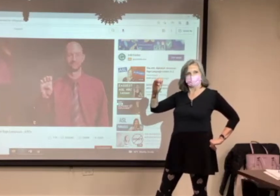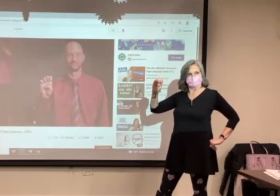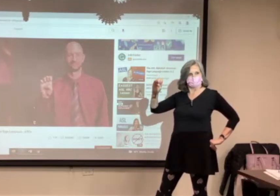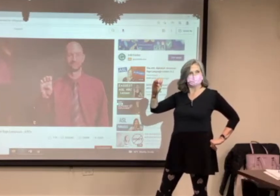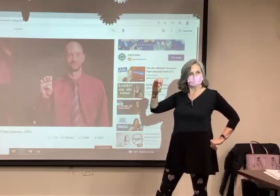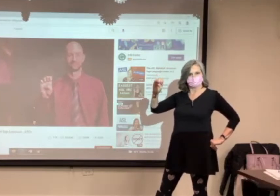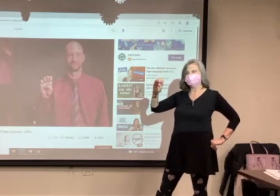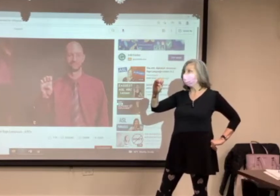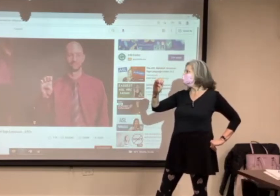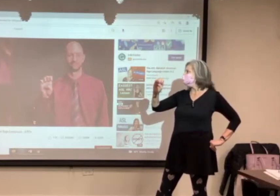E.